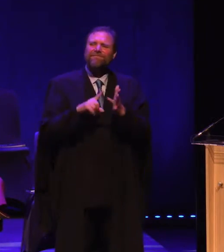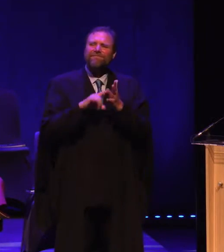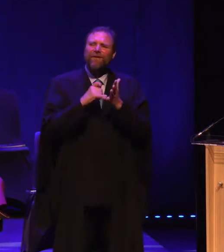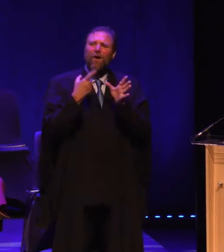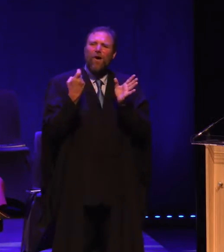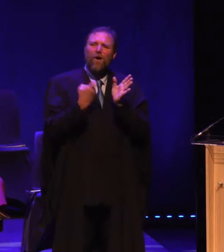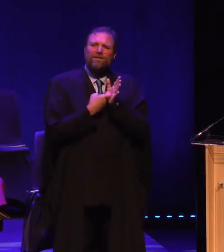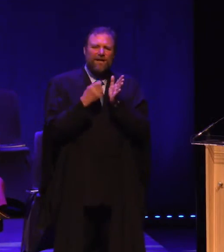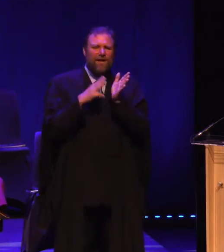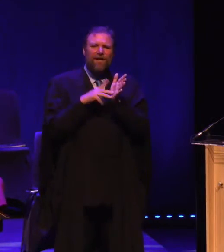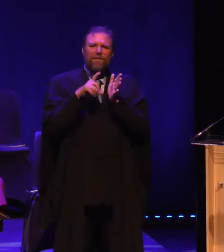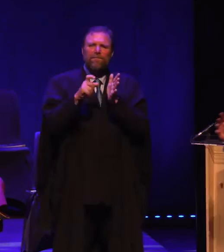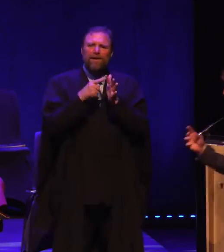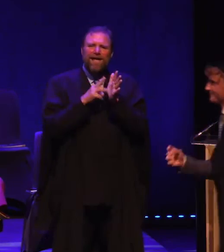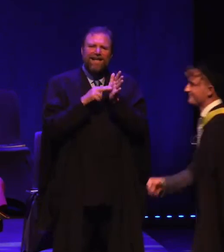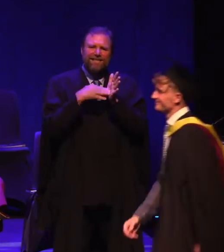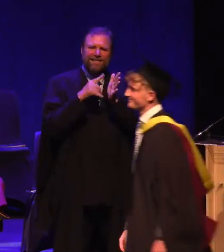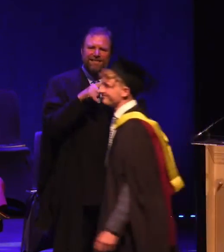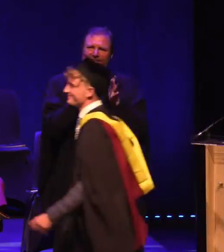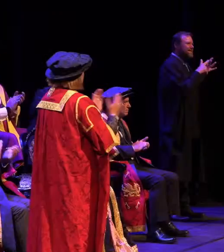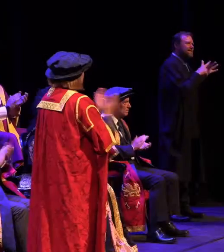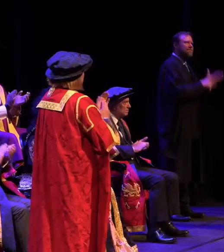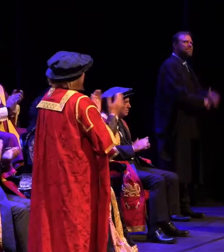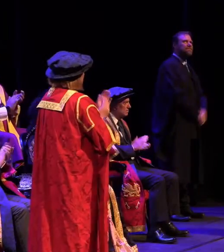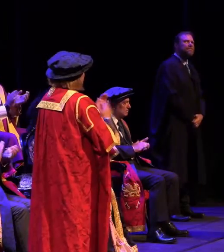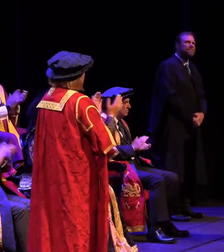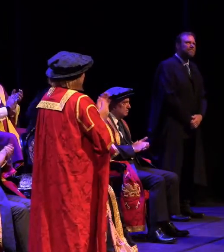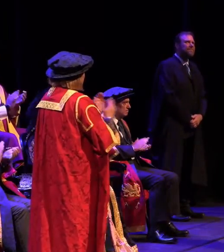Oscar McKenzie.